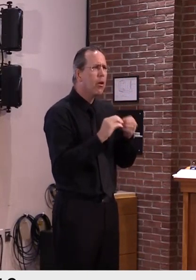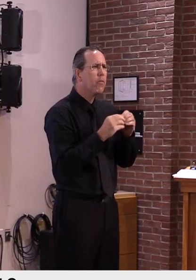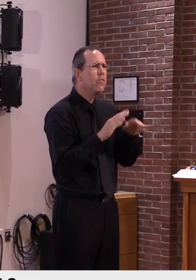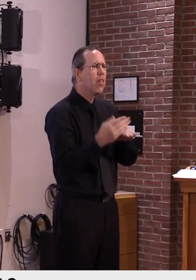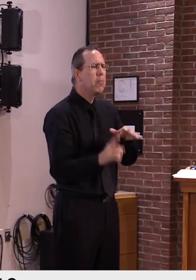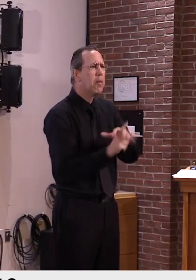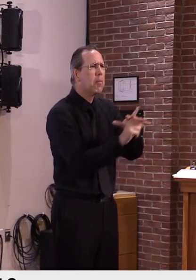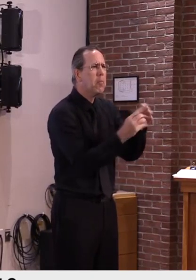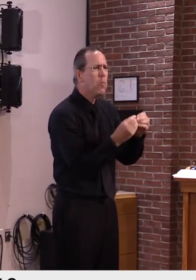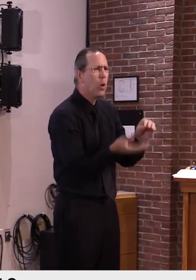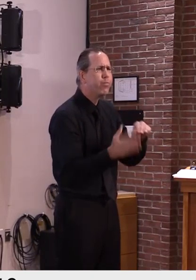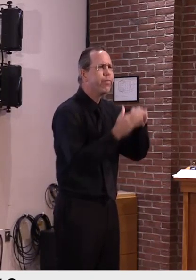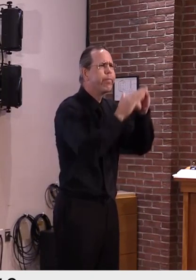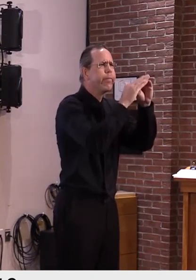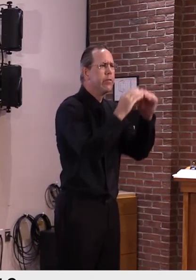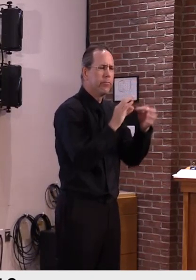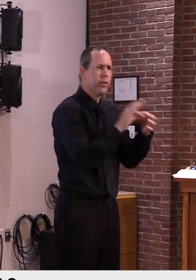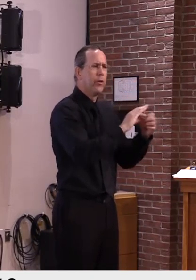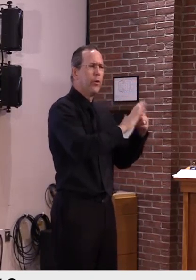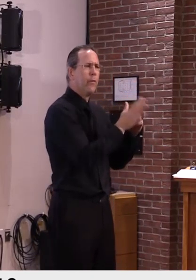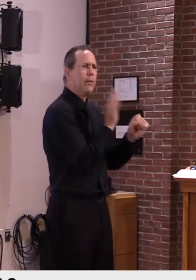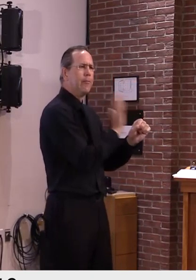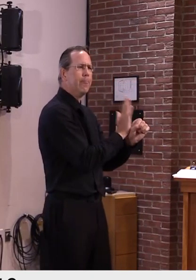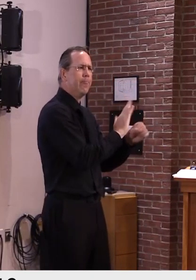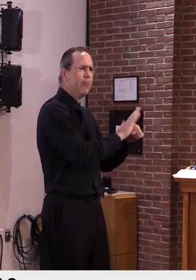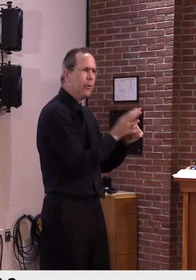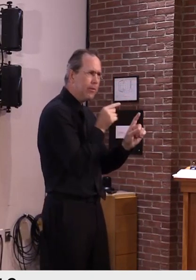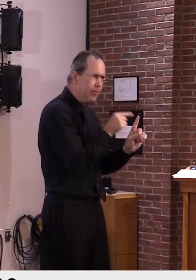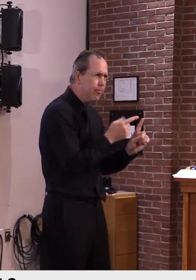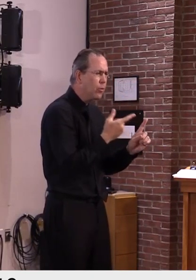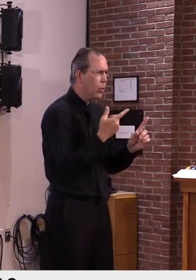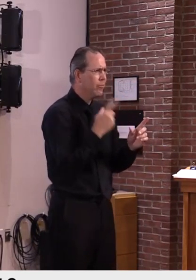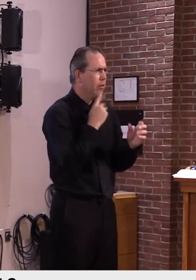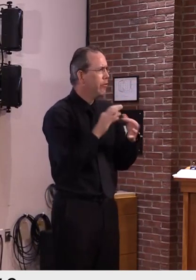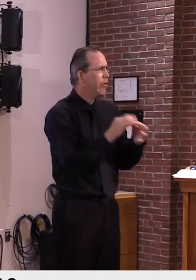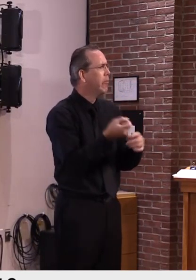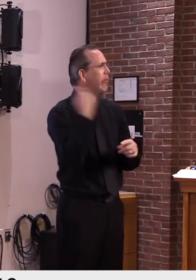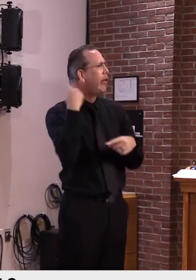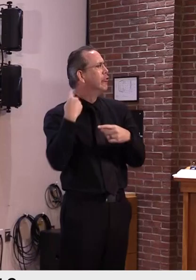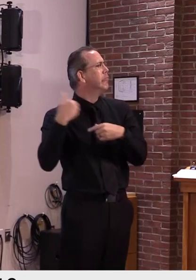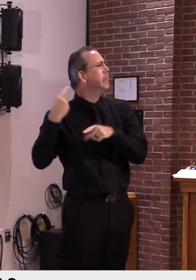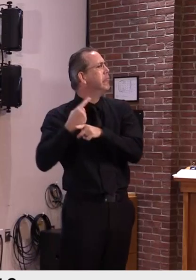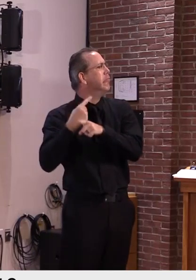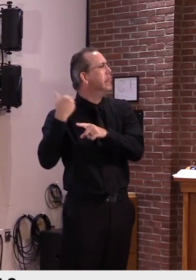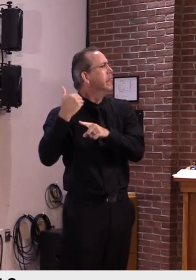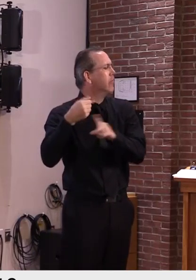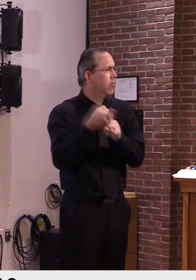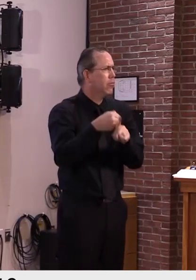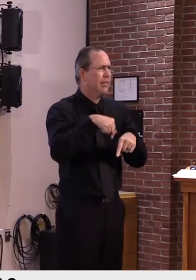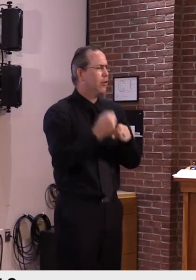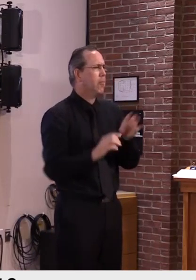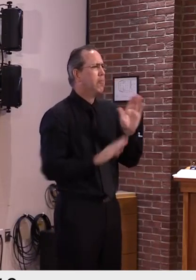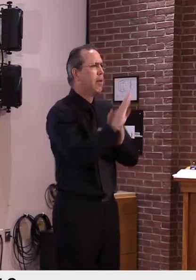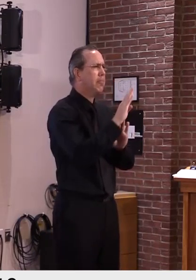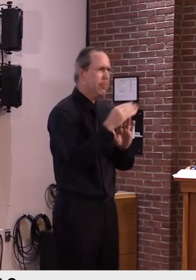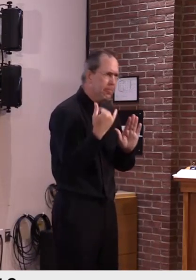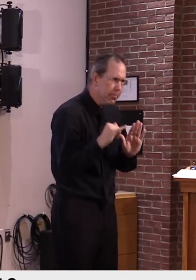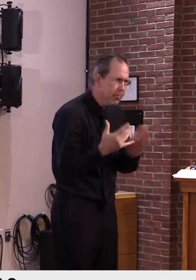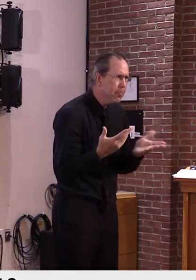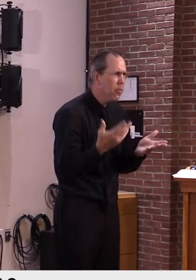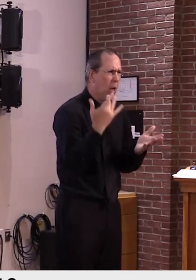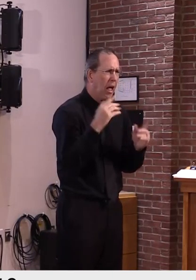see that clearly it's a deviation from the norm that we've seen over the past 5 years. Then when you dig a little deeper on that and look at how many